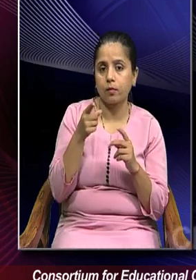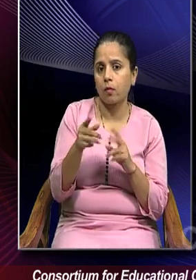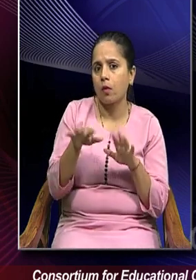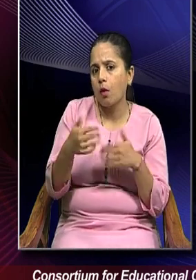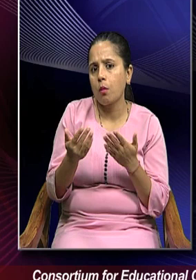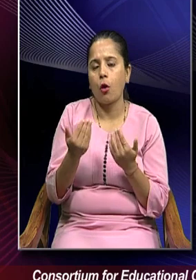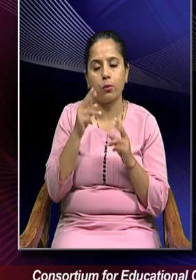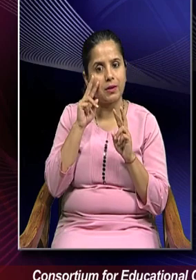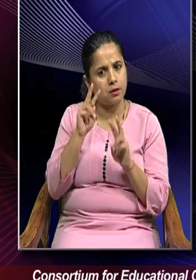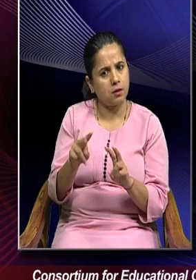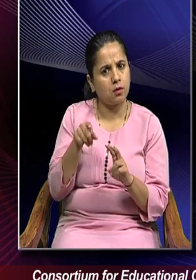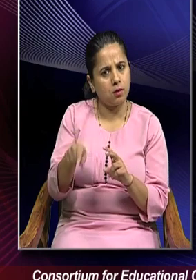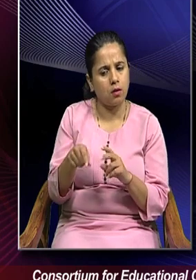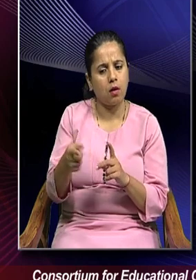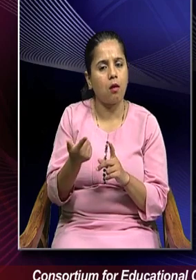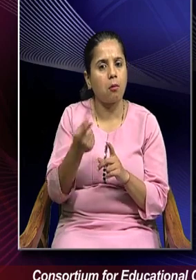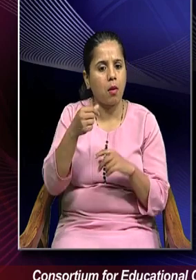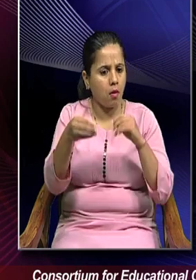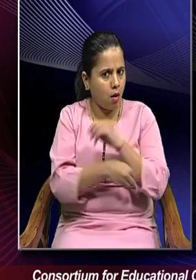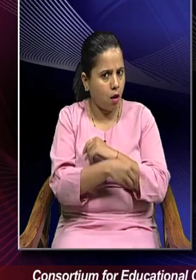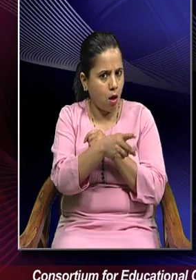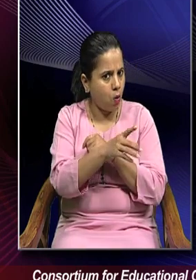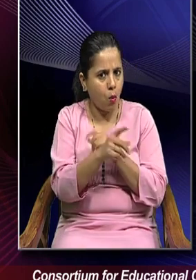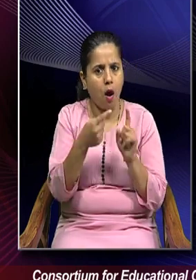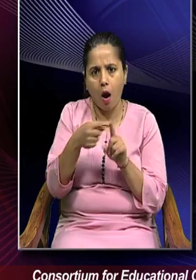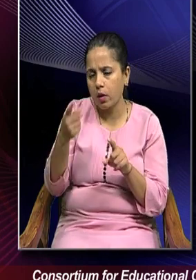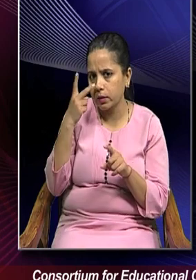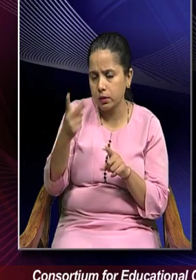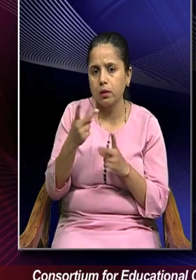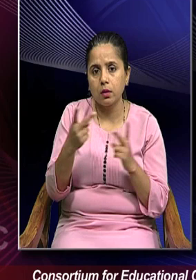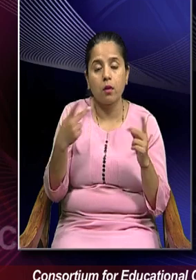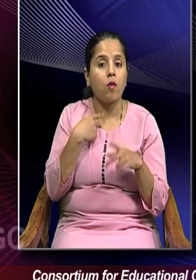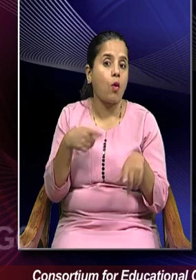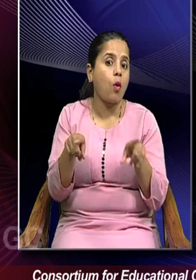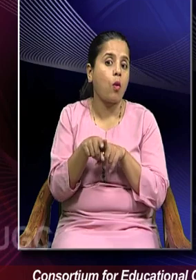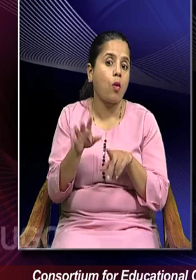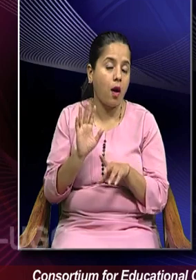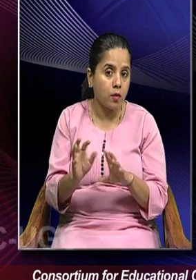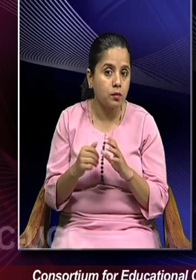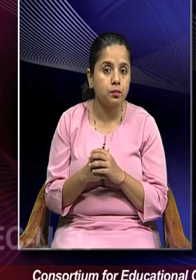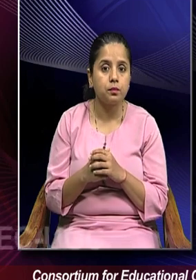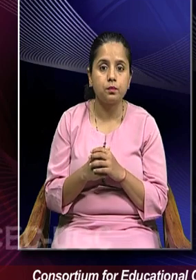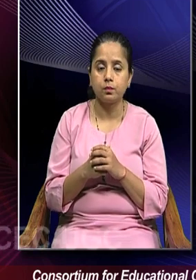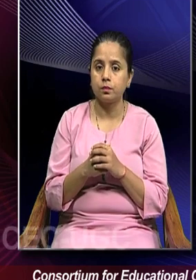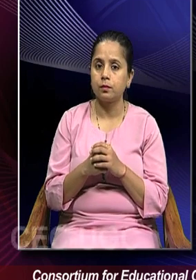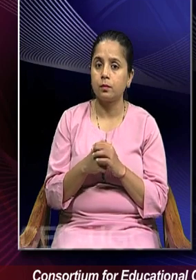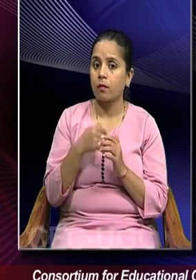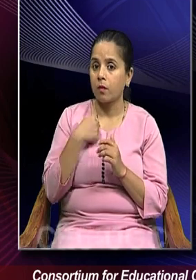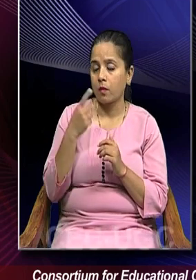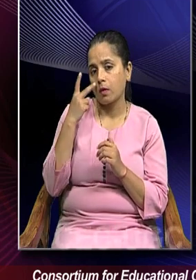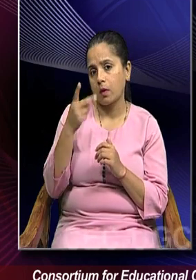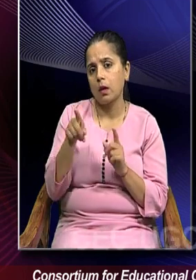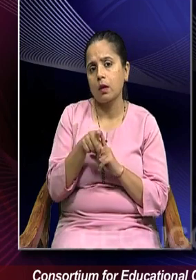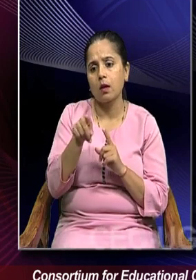way seen against corruption. And we also see that the